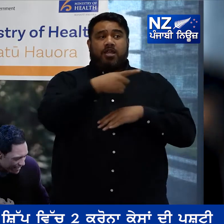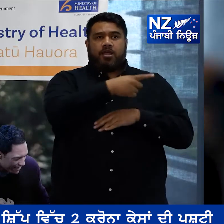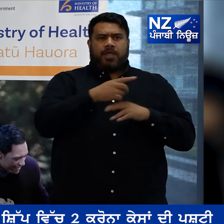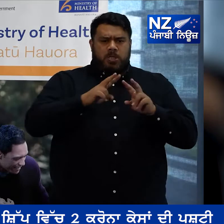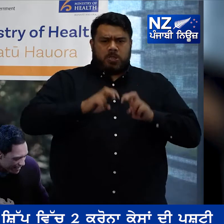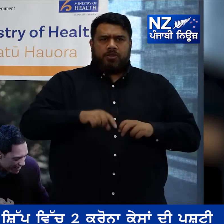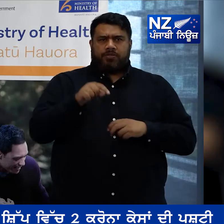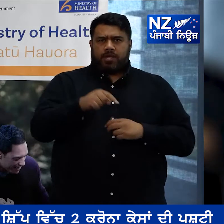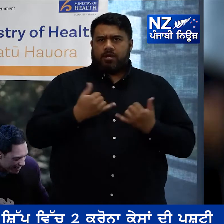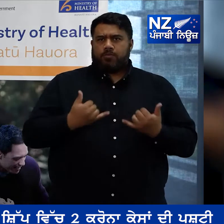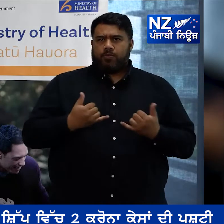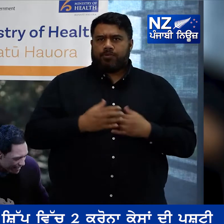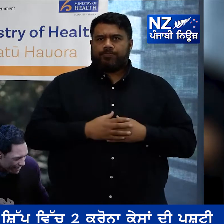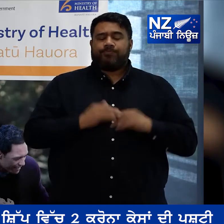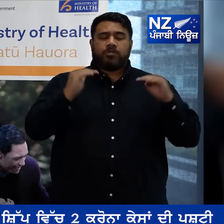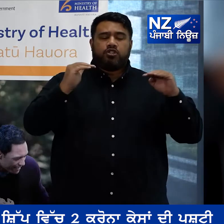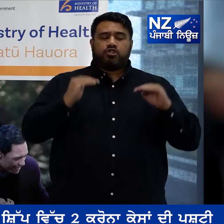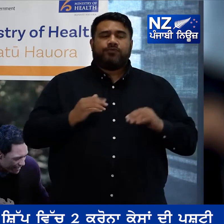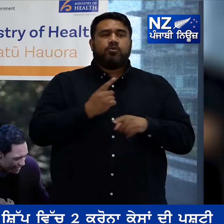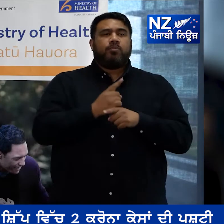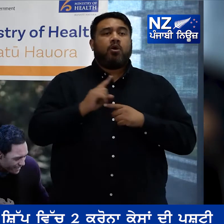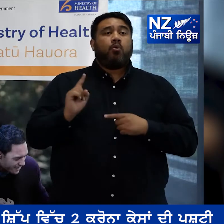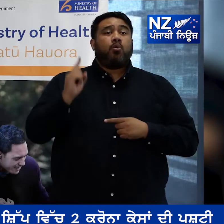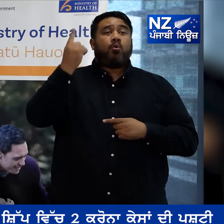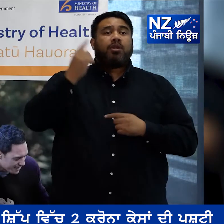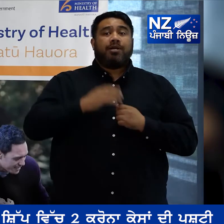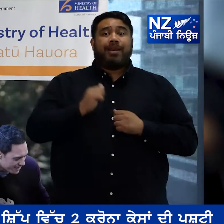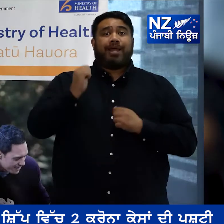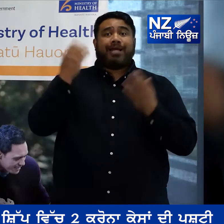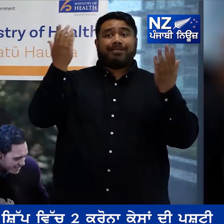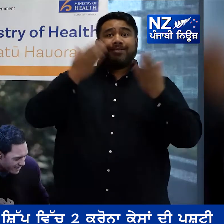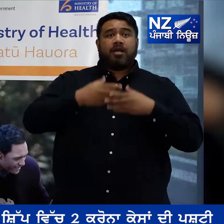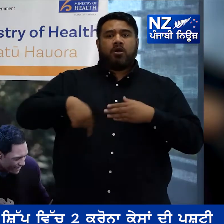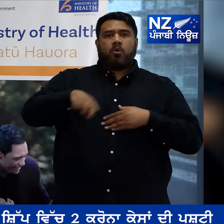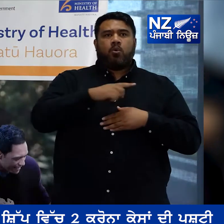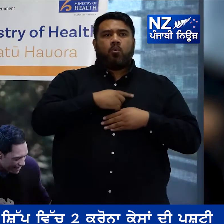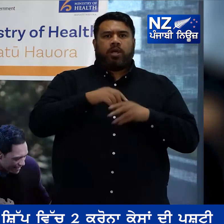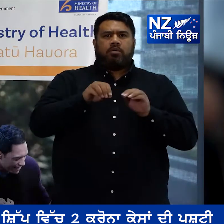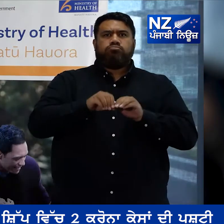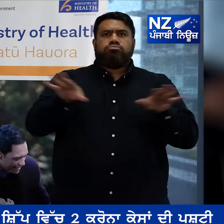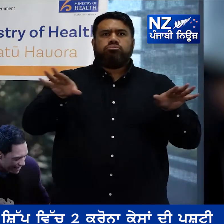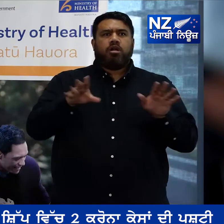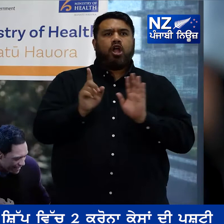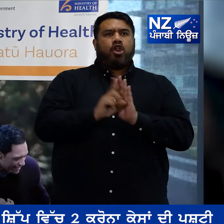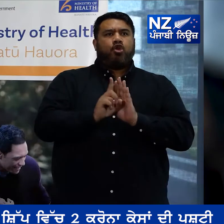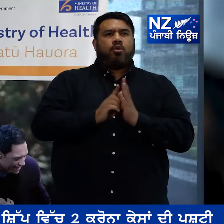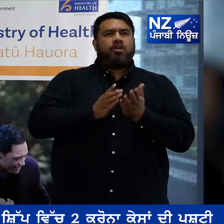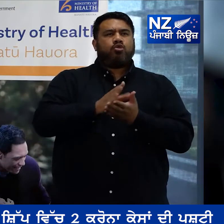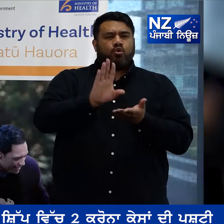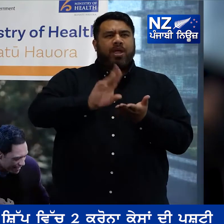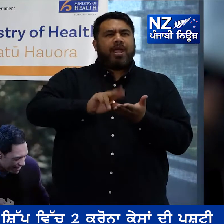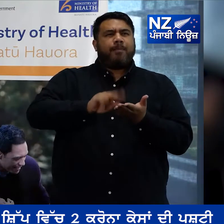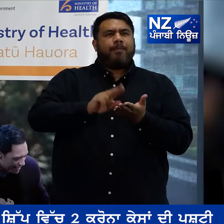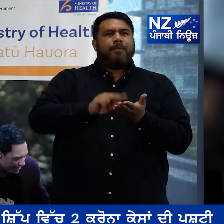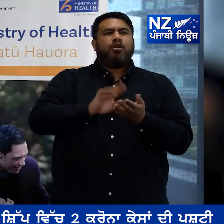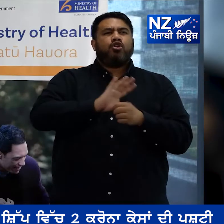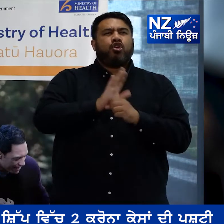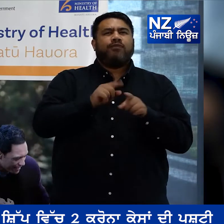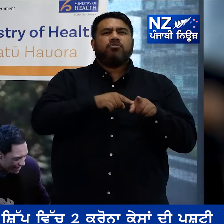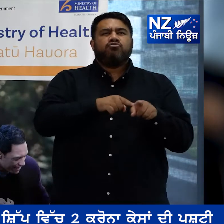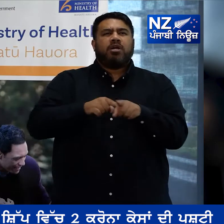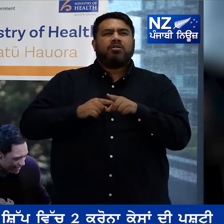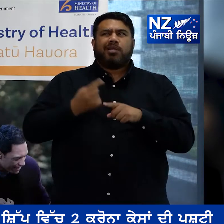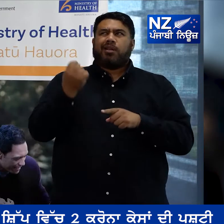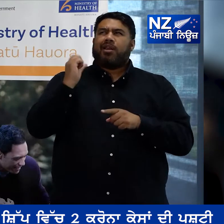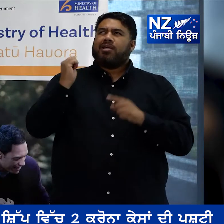Shifting into Auckland. Last night, as you're aware, we issued an alert through the NZ COVID Tracer app at about 7 o'clock last night to